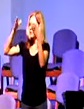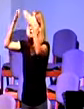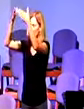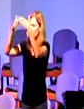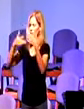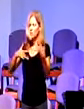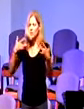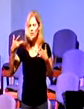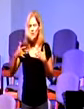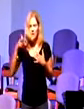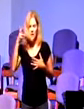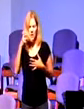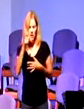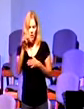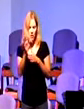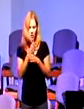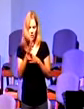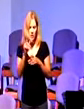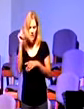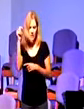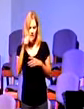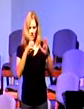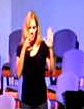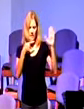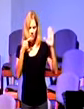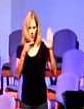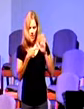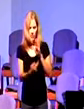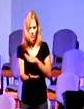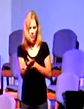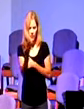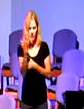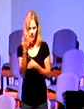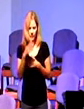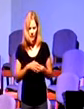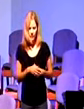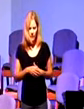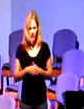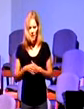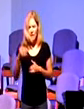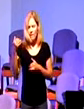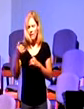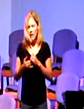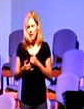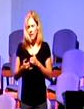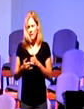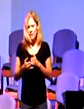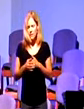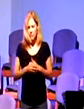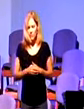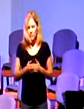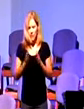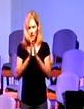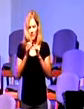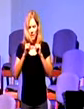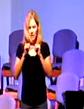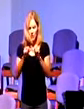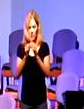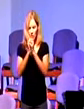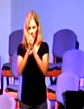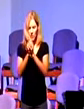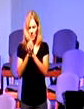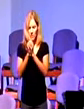so excited, Lord, to hear she shares her testimony with us this morning. Finally, Lord, this morning we ask, as we continue in our